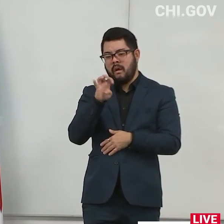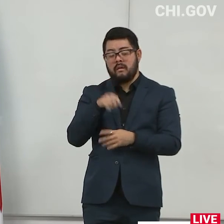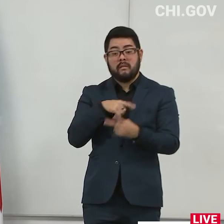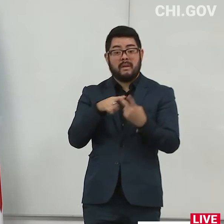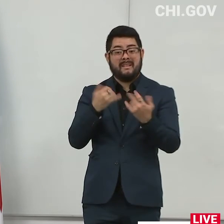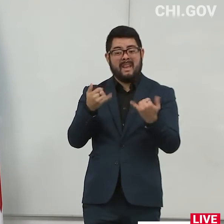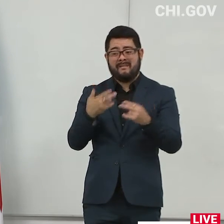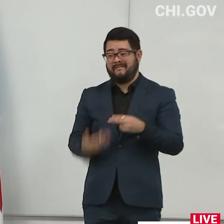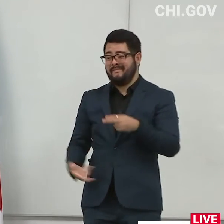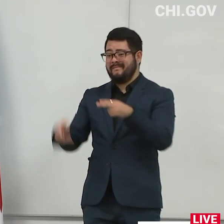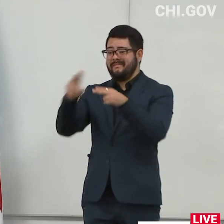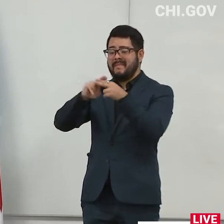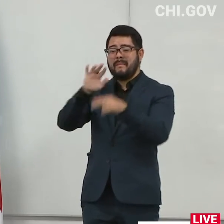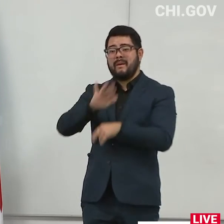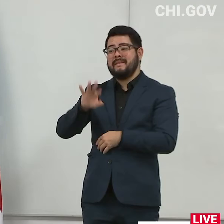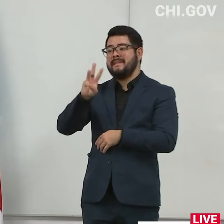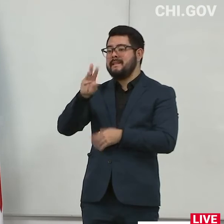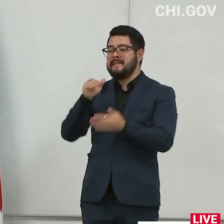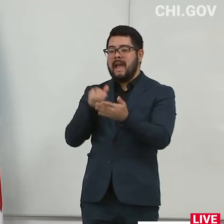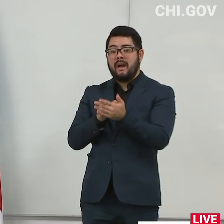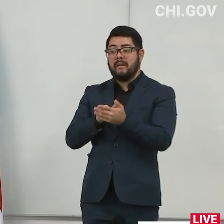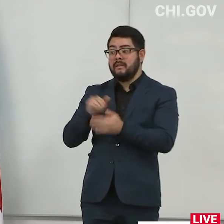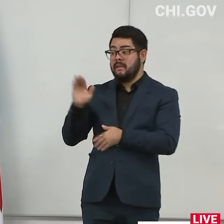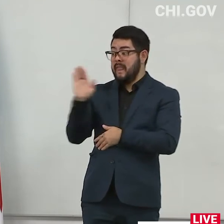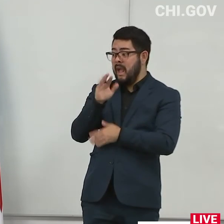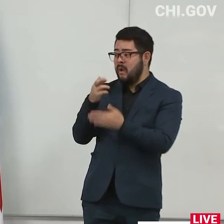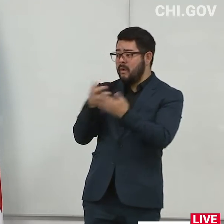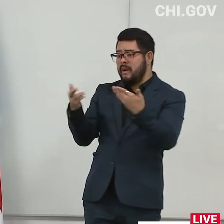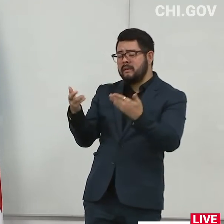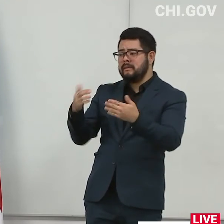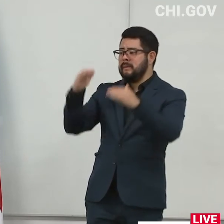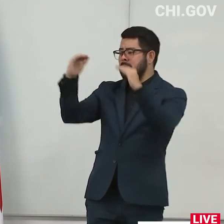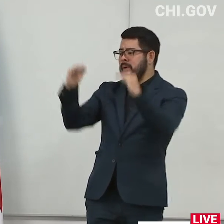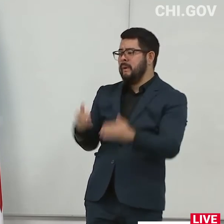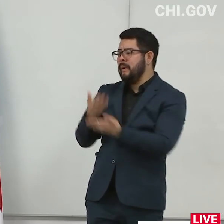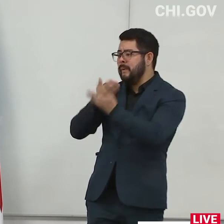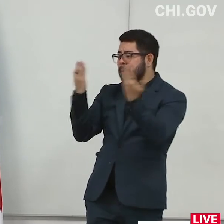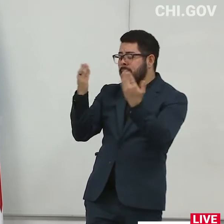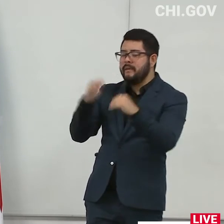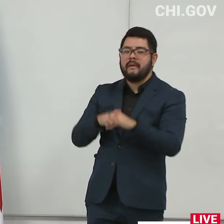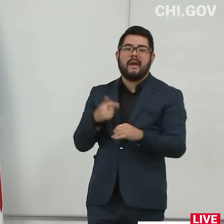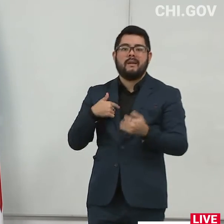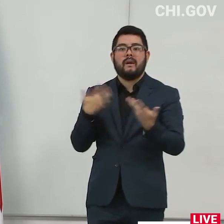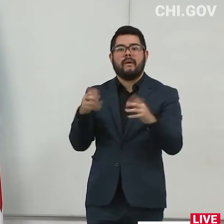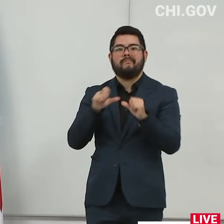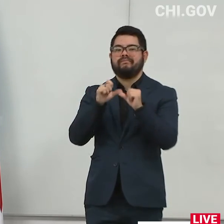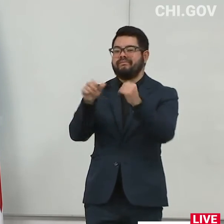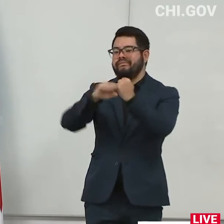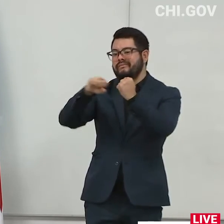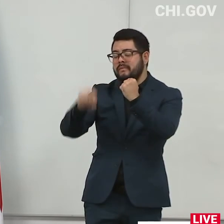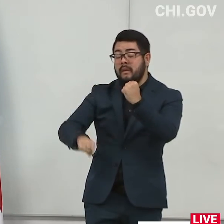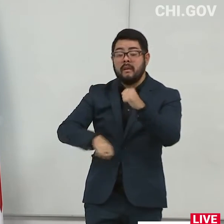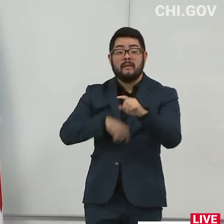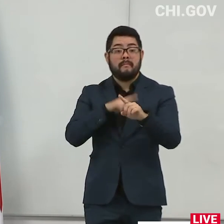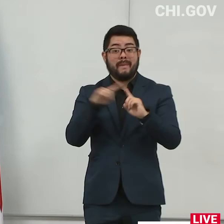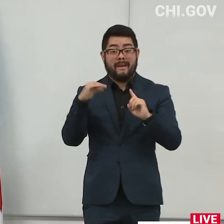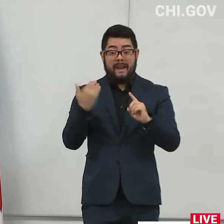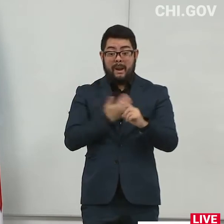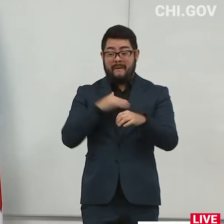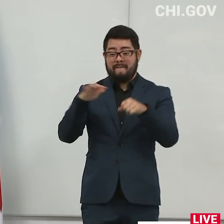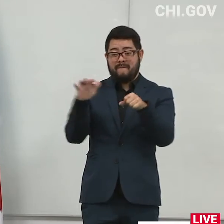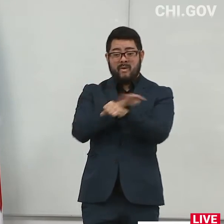6,000 hasn't been accompanied with additional resources. I don't want to dwell on that, but the point is that this entire ecosystem has